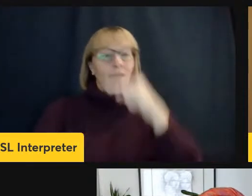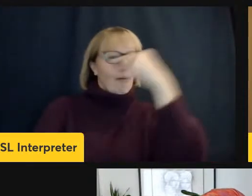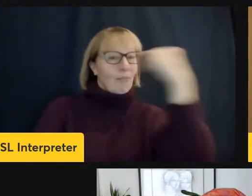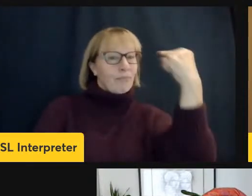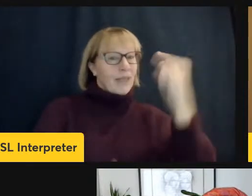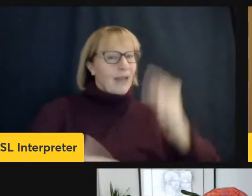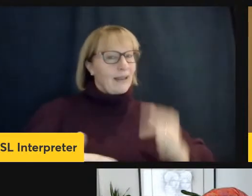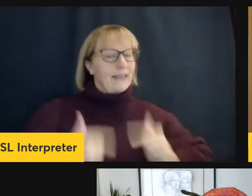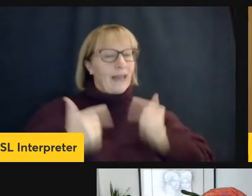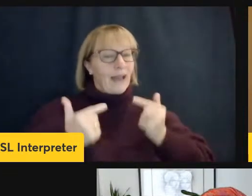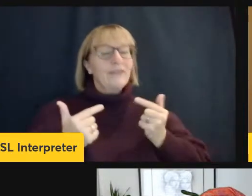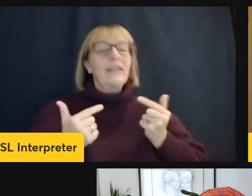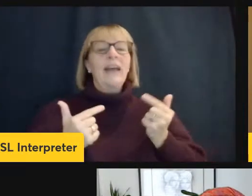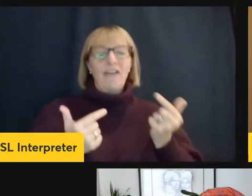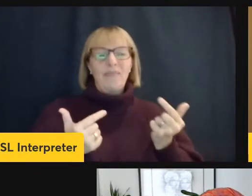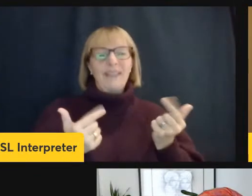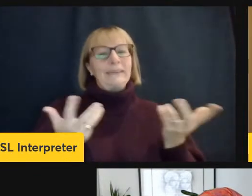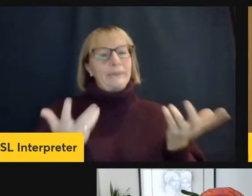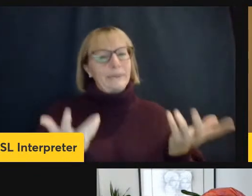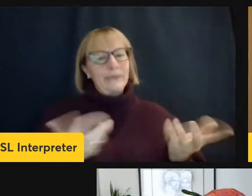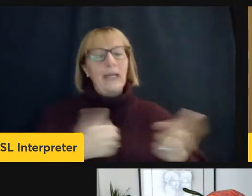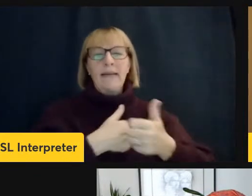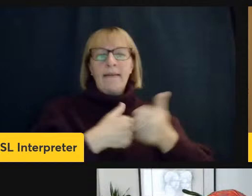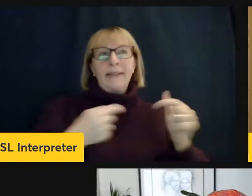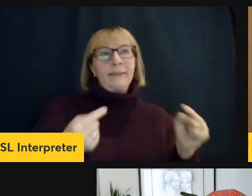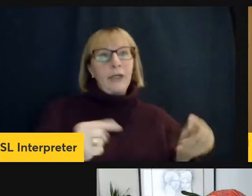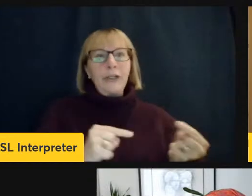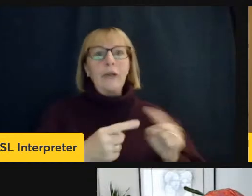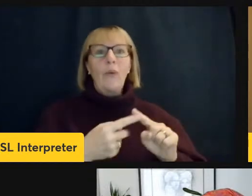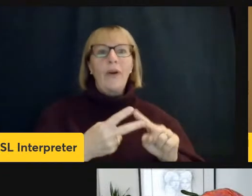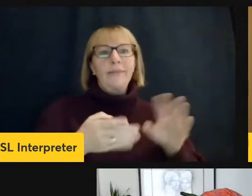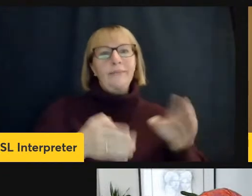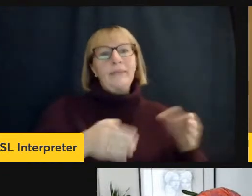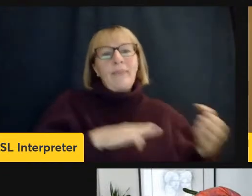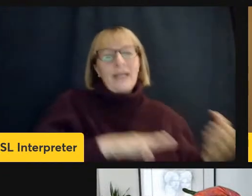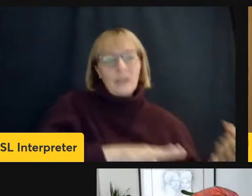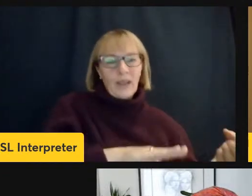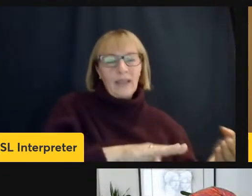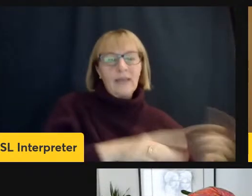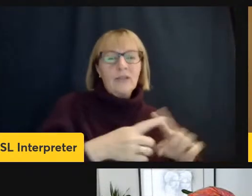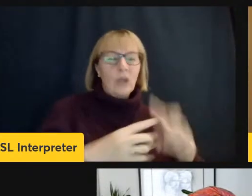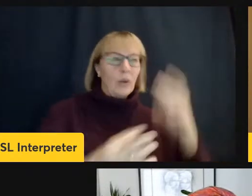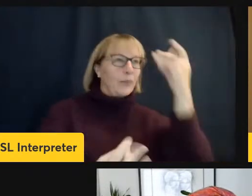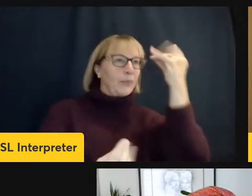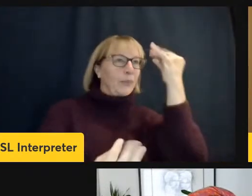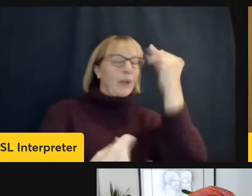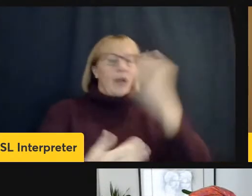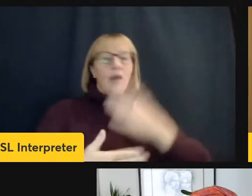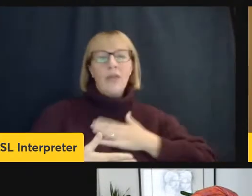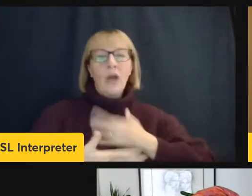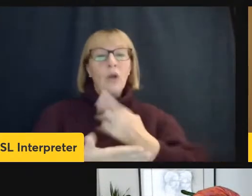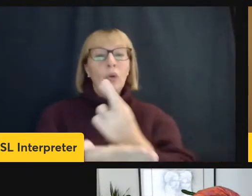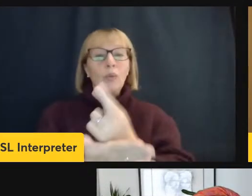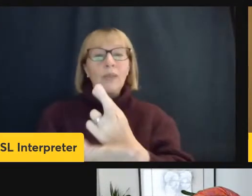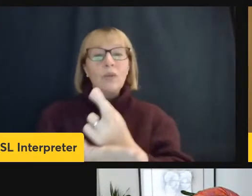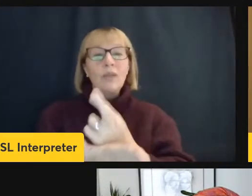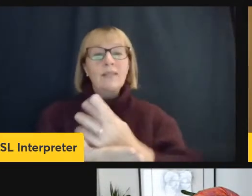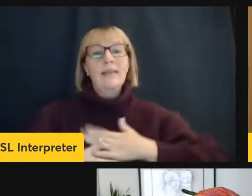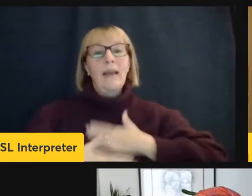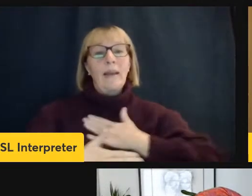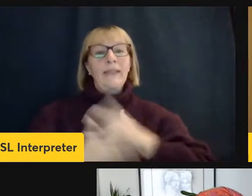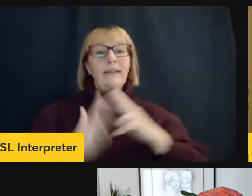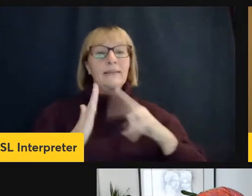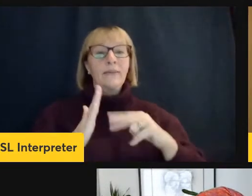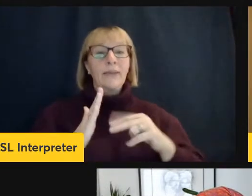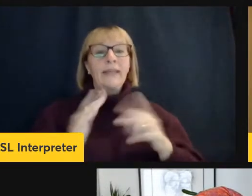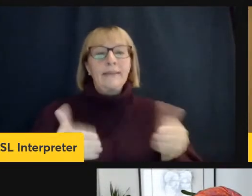been lost and compromised. And so when we talk about introspection, we encourage you to read the resources we provide, take a stock of